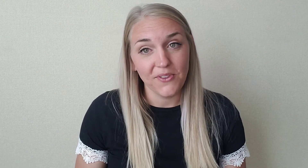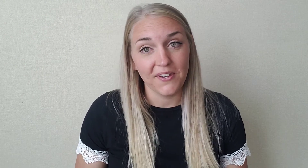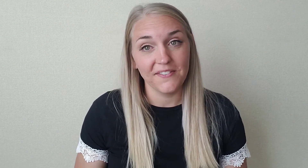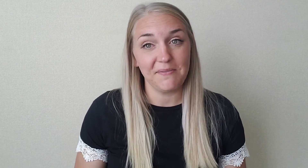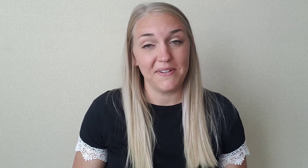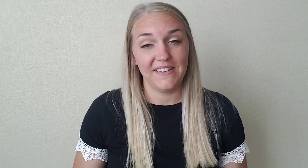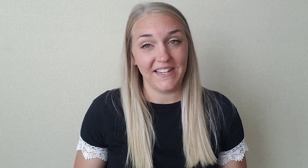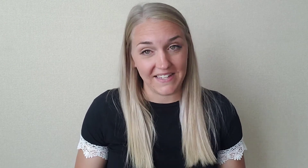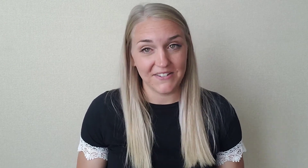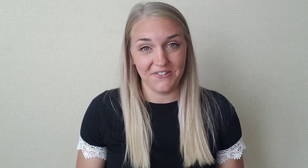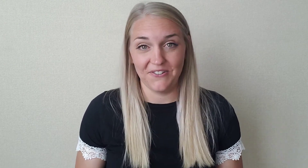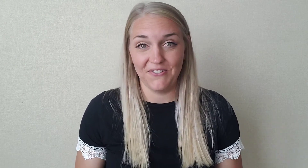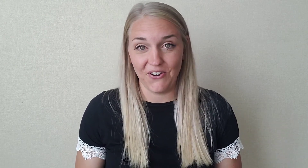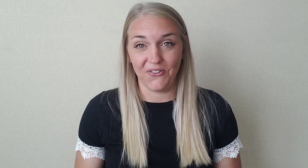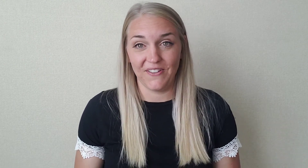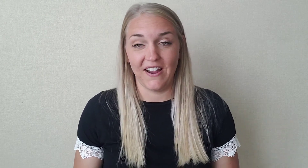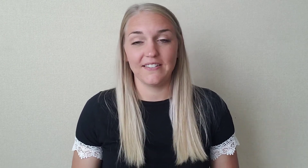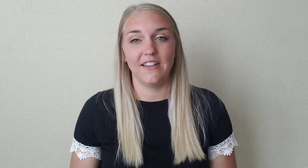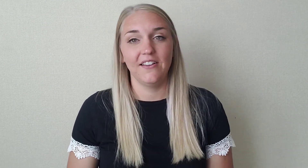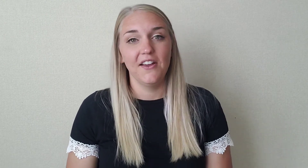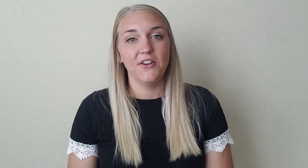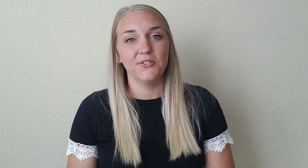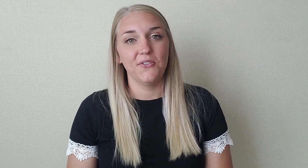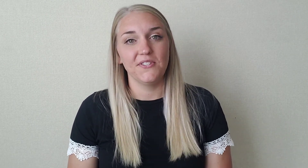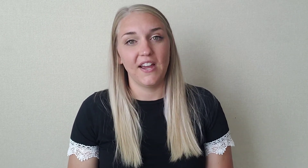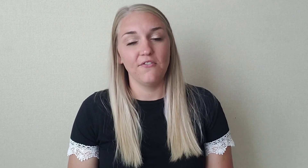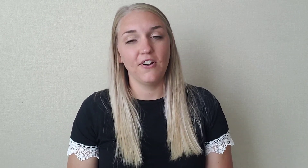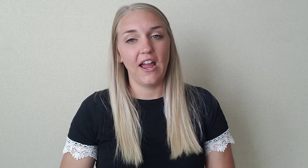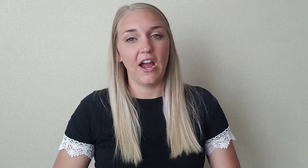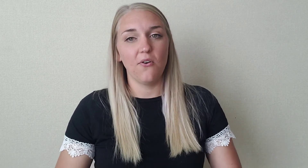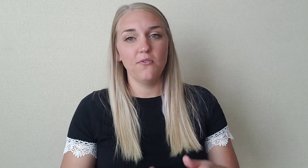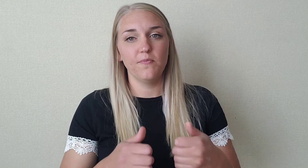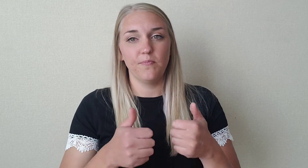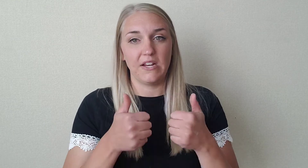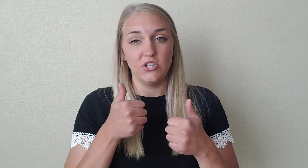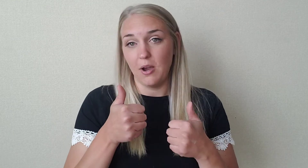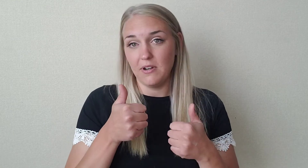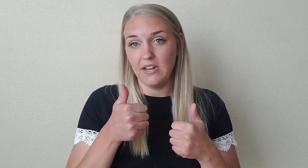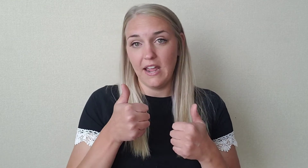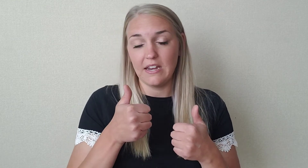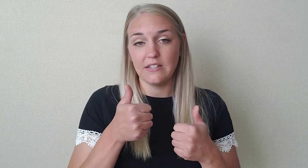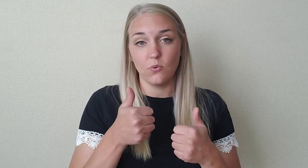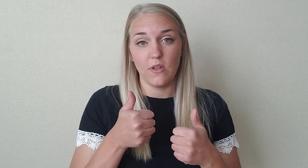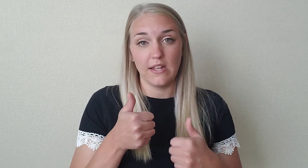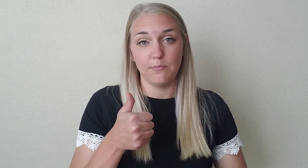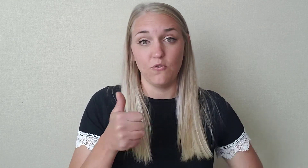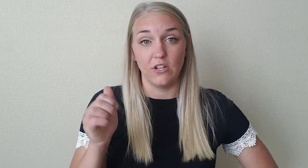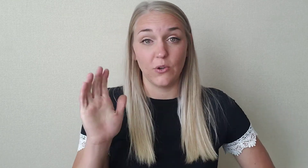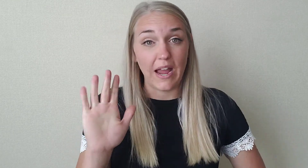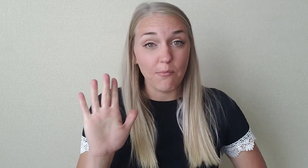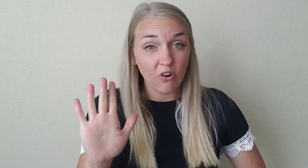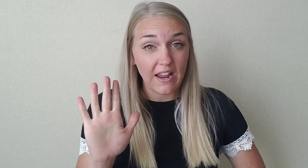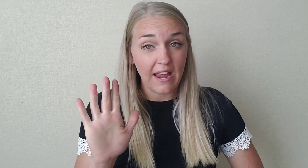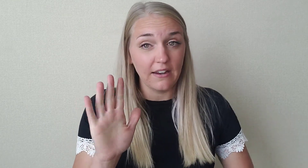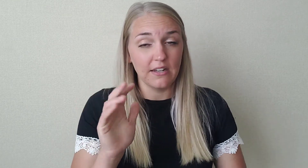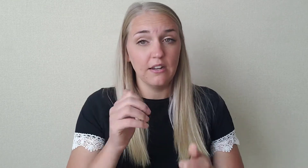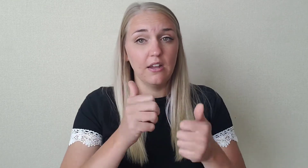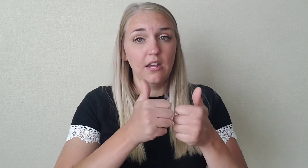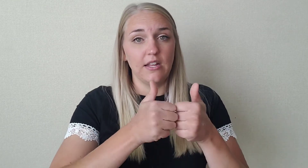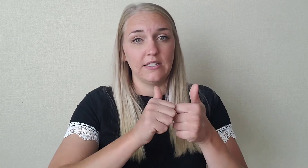if somebody signs it to you, you know what they're asking. So the sign for how, my dominant hand is the one that's moving. So I am right-handed, it's going